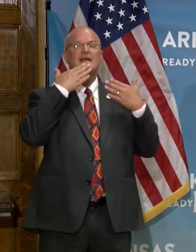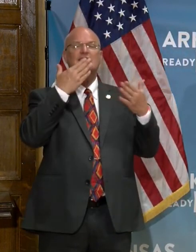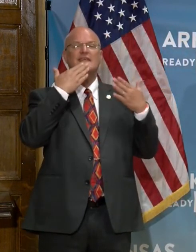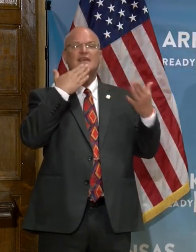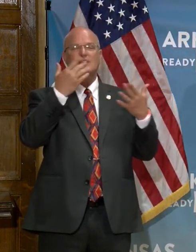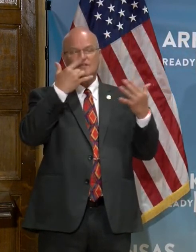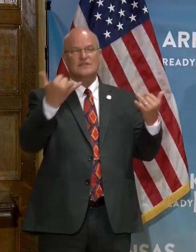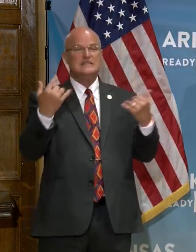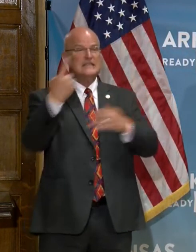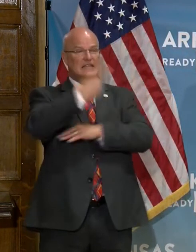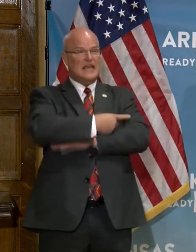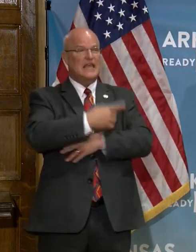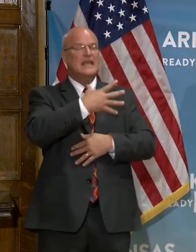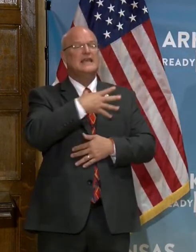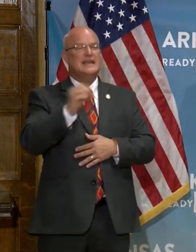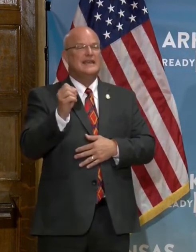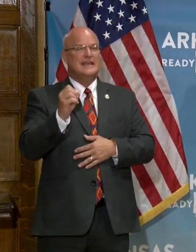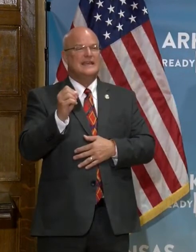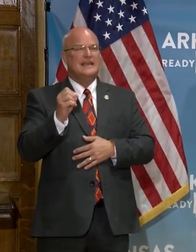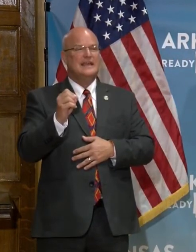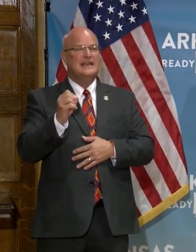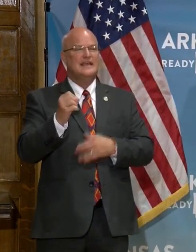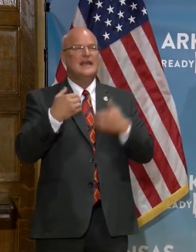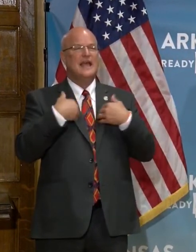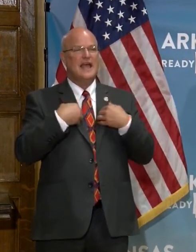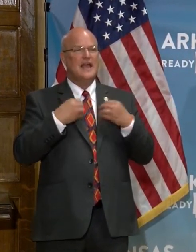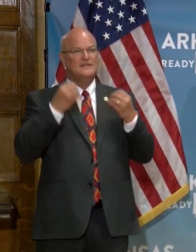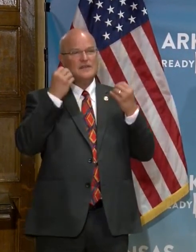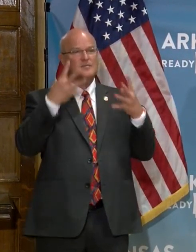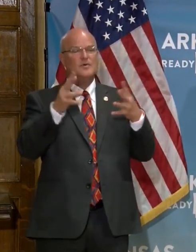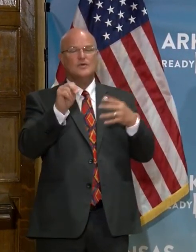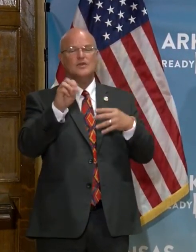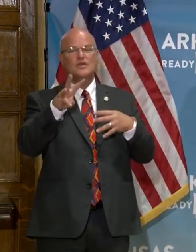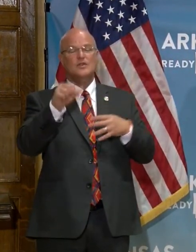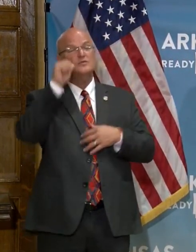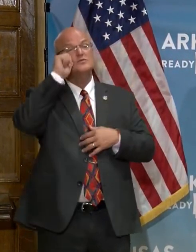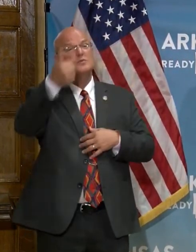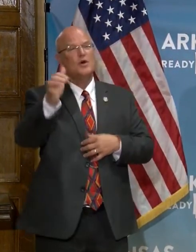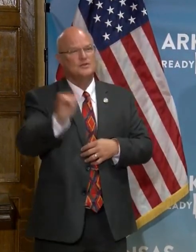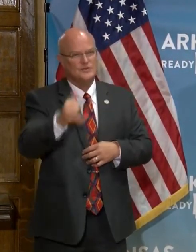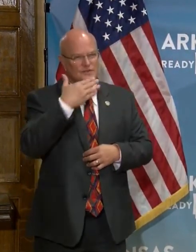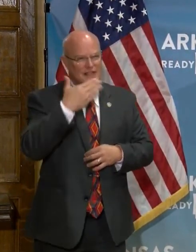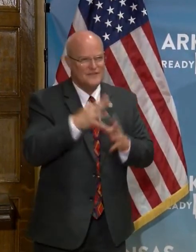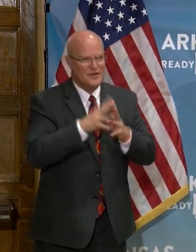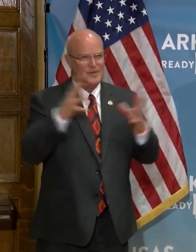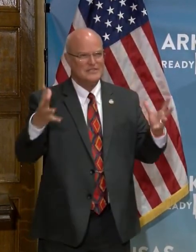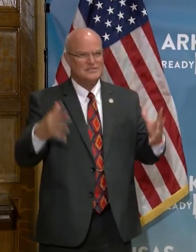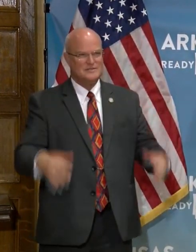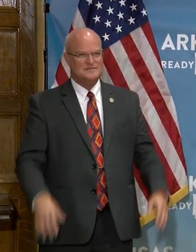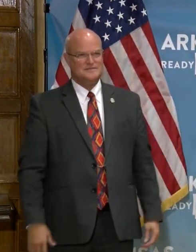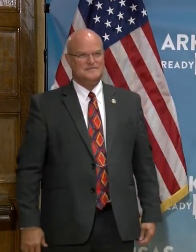you for today, and we'll have some important news tomorrow as well. Thank you very much.